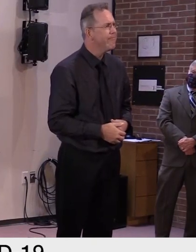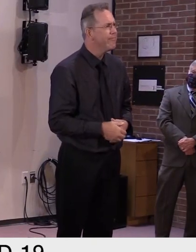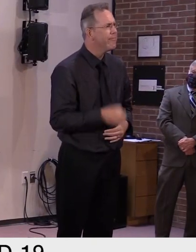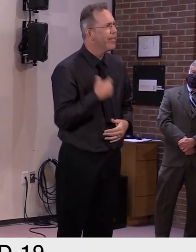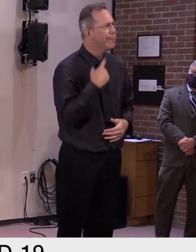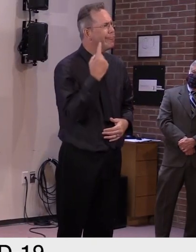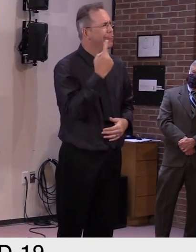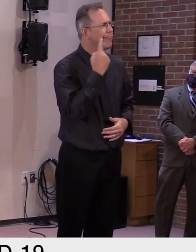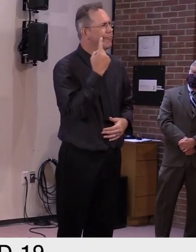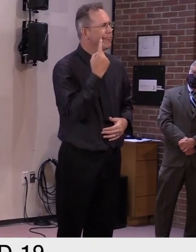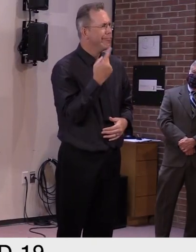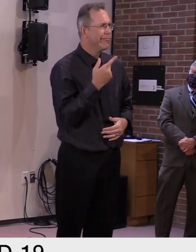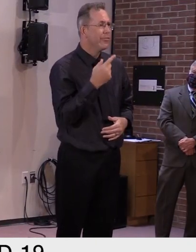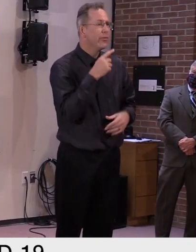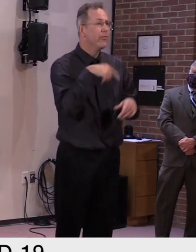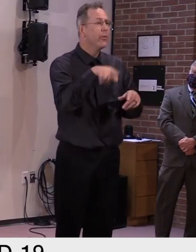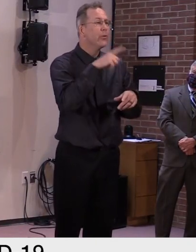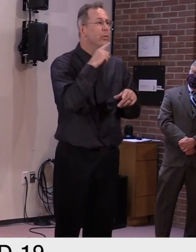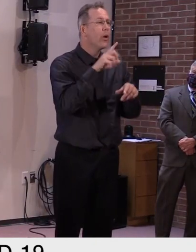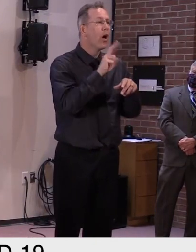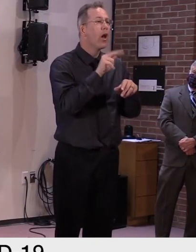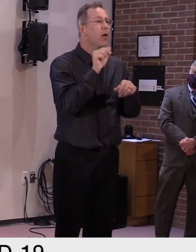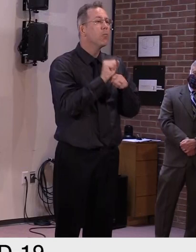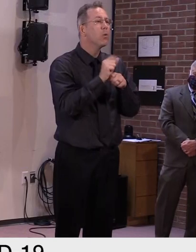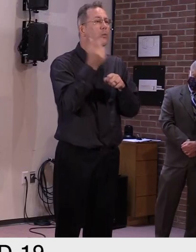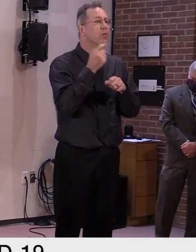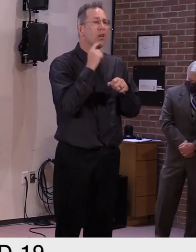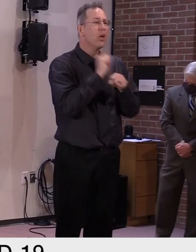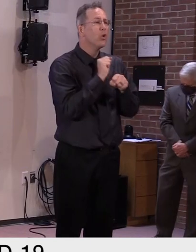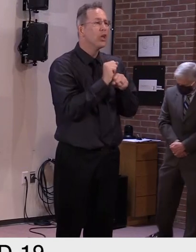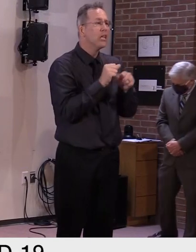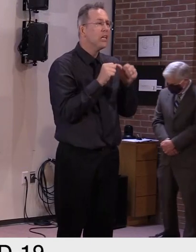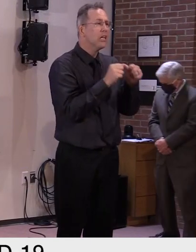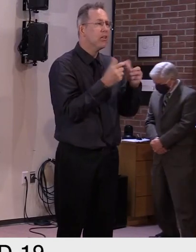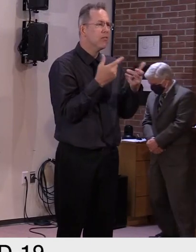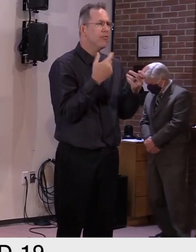as well, when, you know,